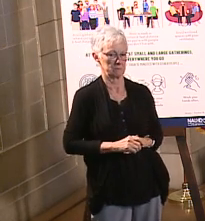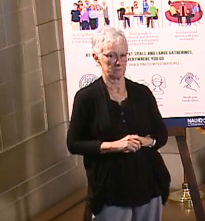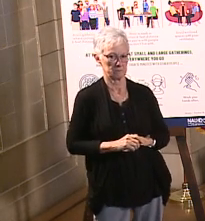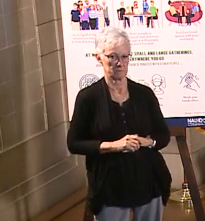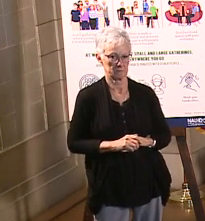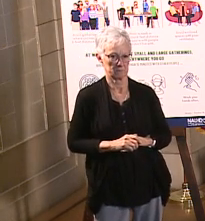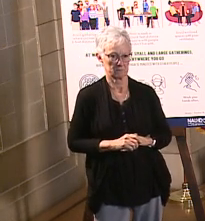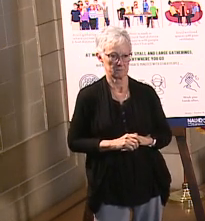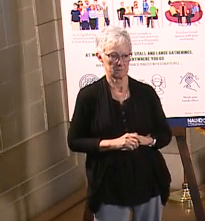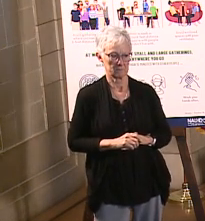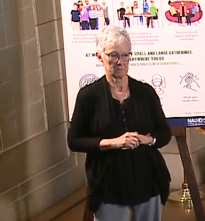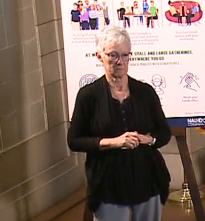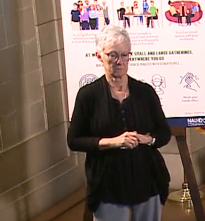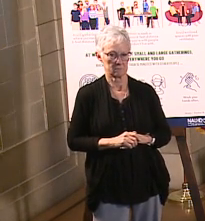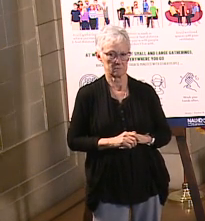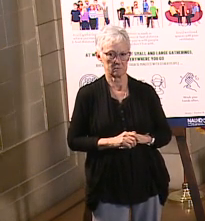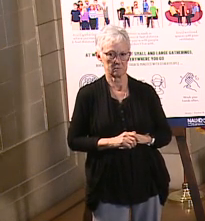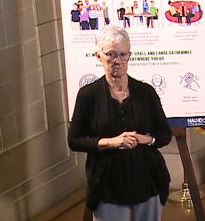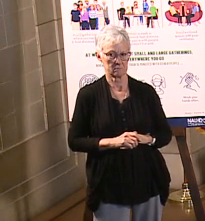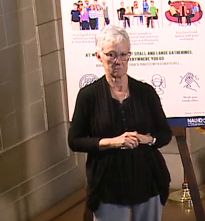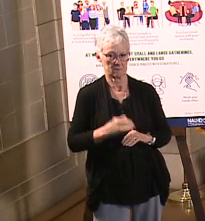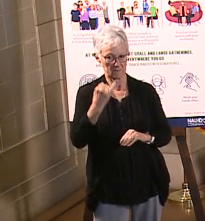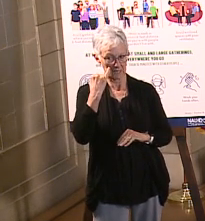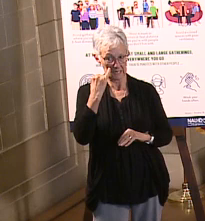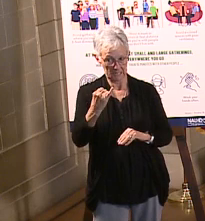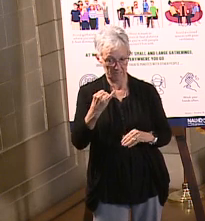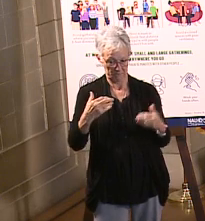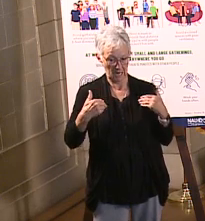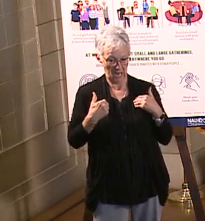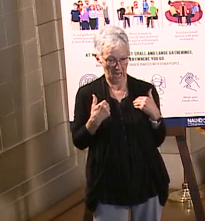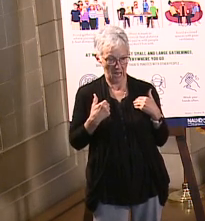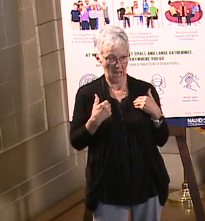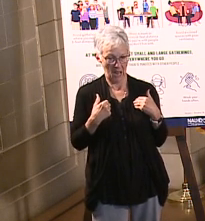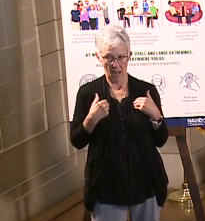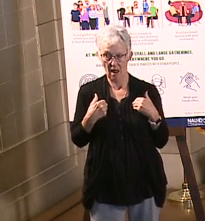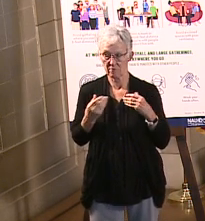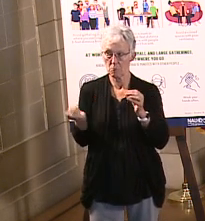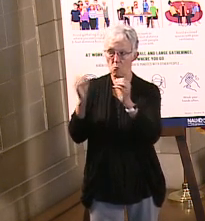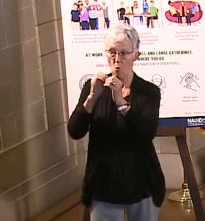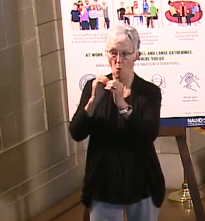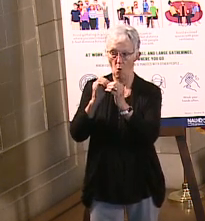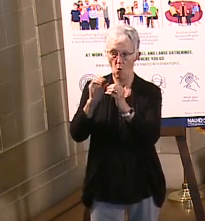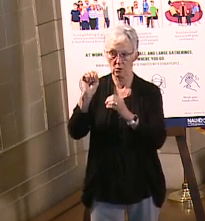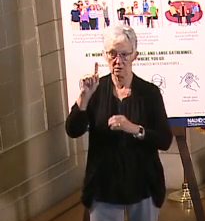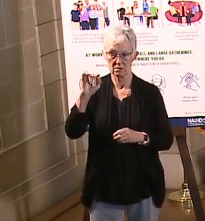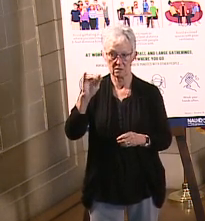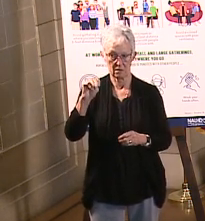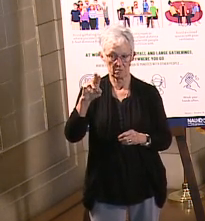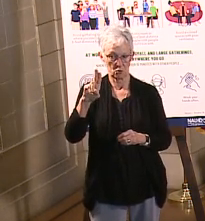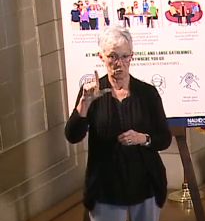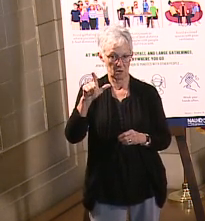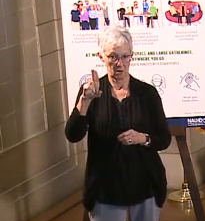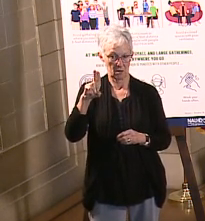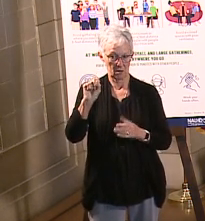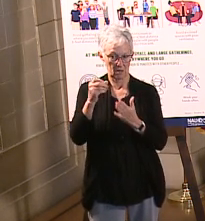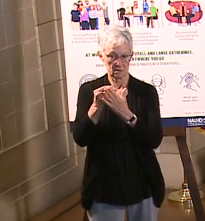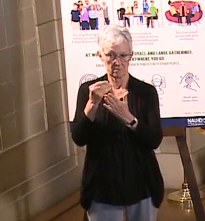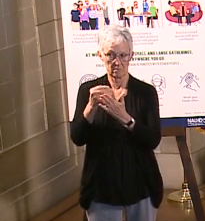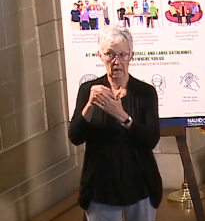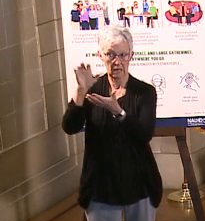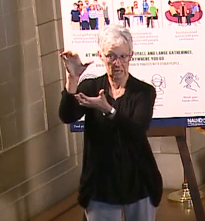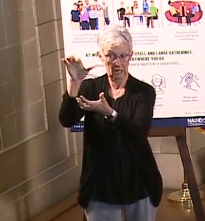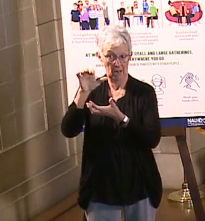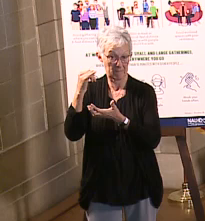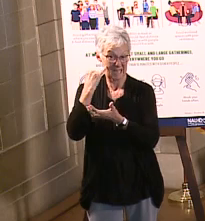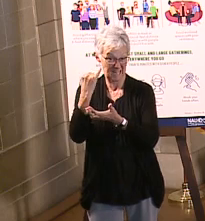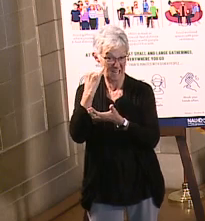So if there's additional, what I would say though is if there's additional stimulus money coming, we would take that into consideration